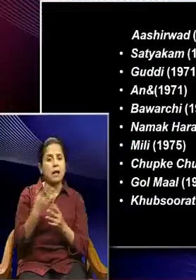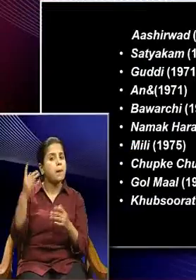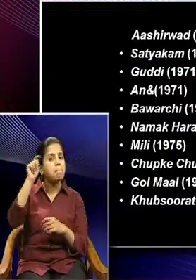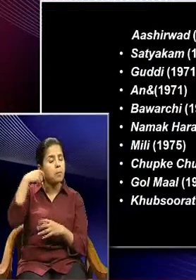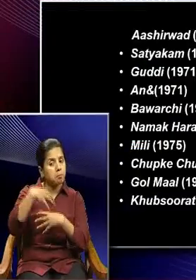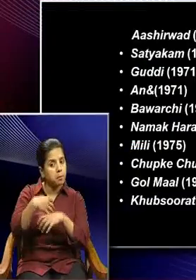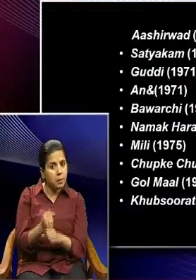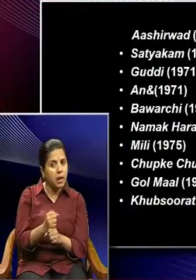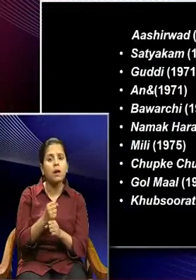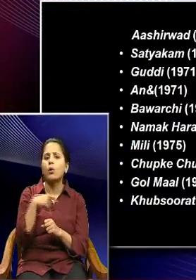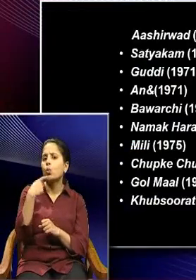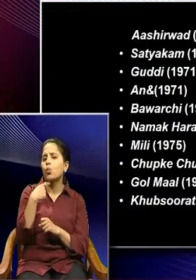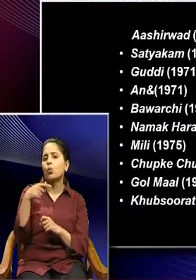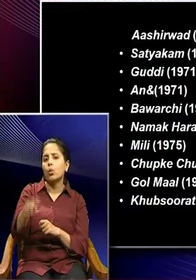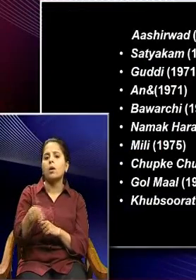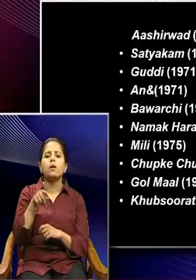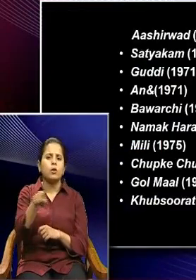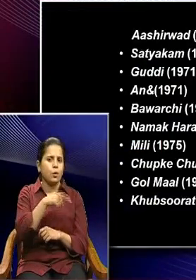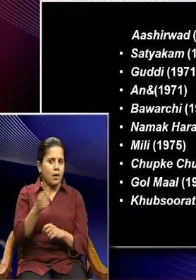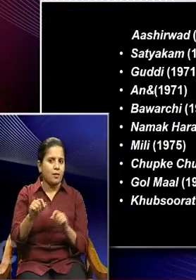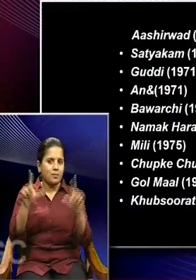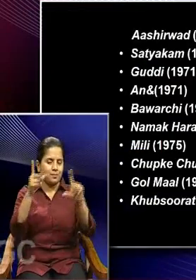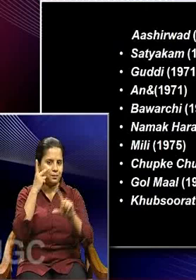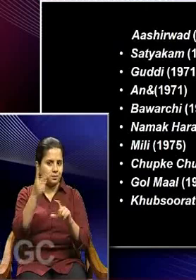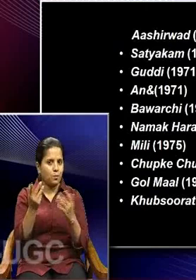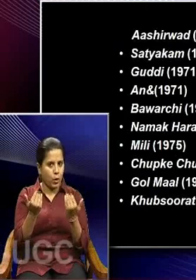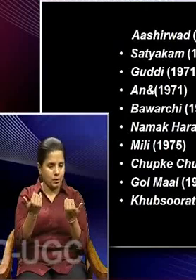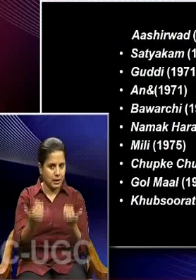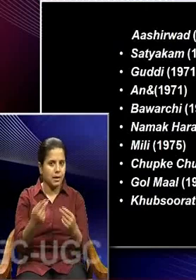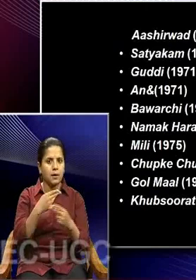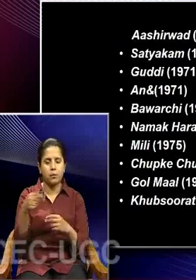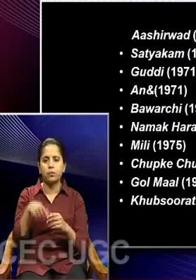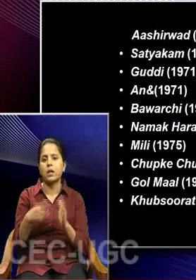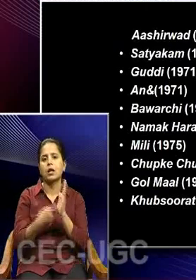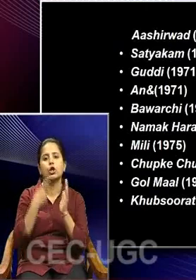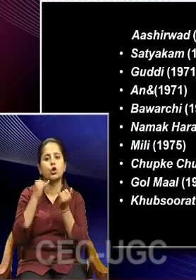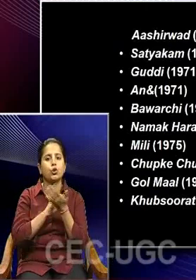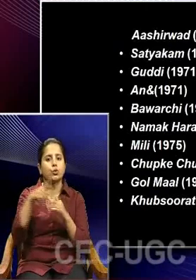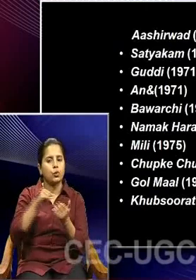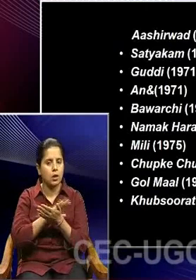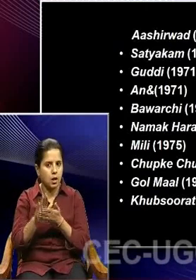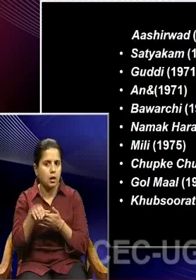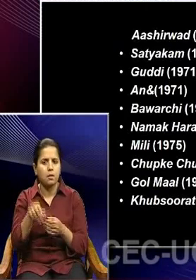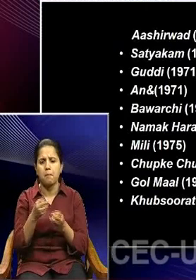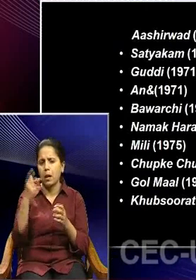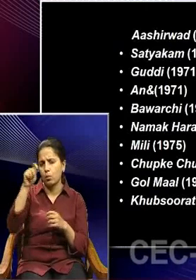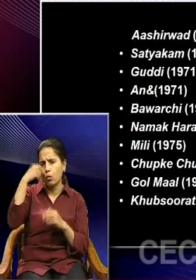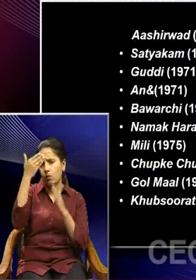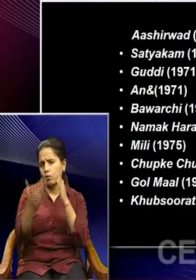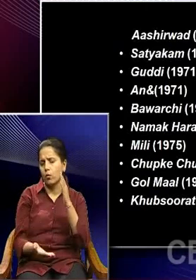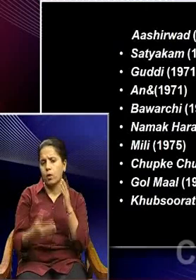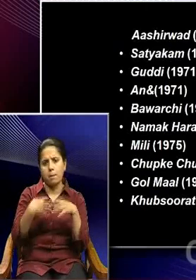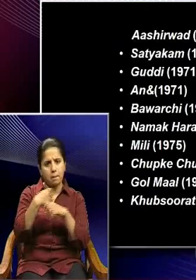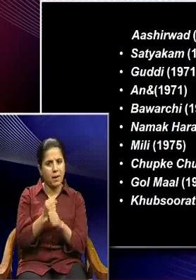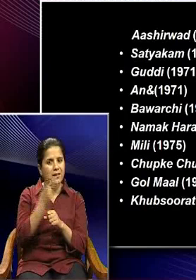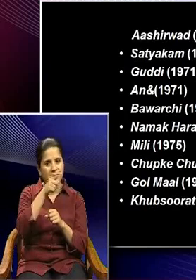made by, as you can see on the screen as well, Rishikesh Mukherjee made many of these films.